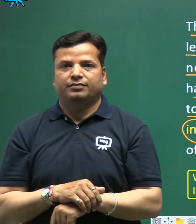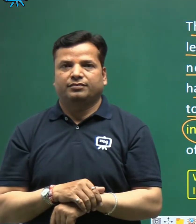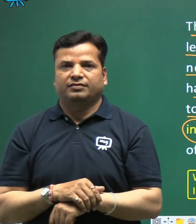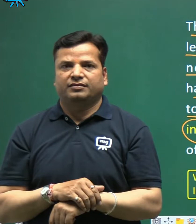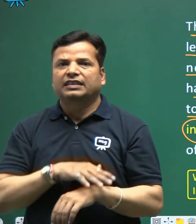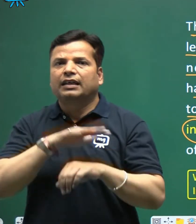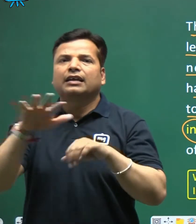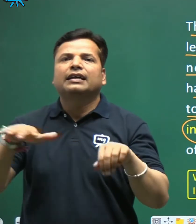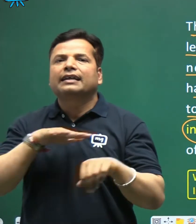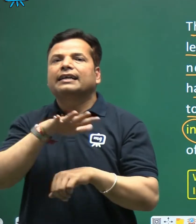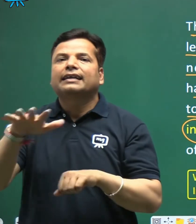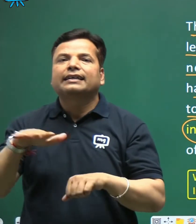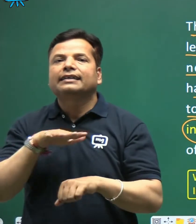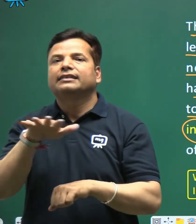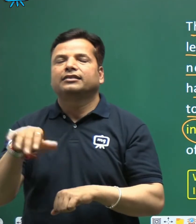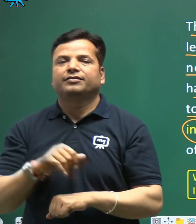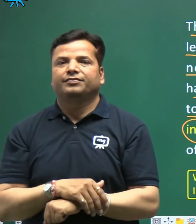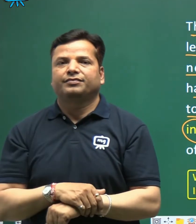condition